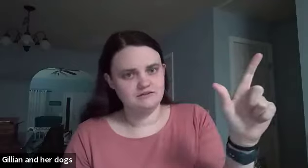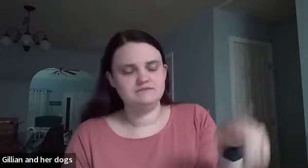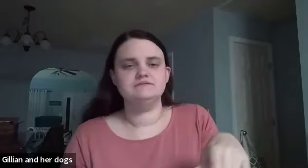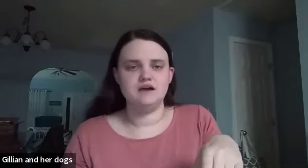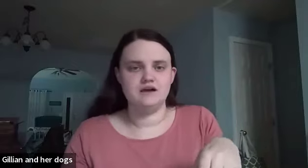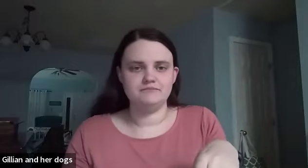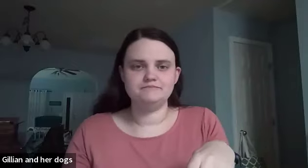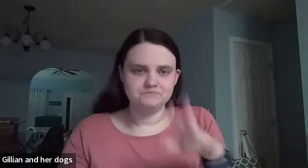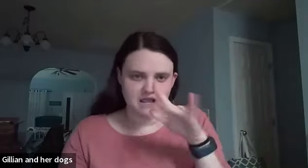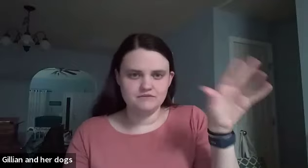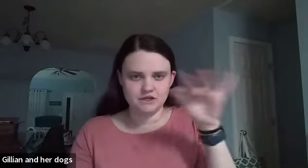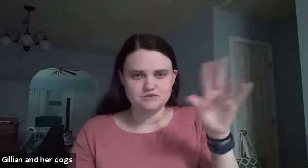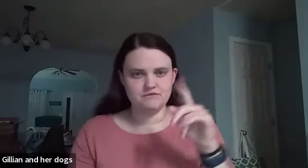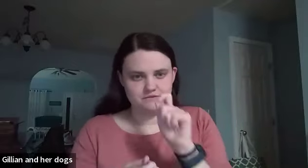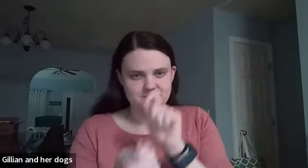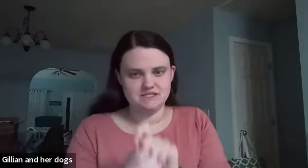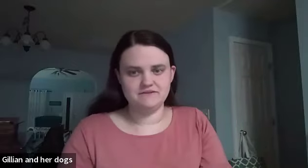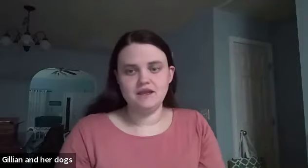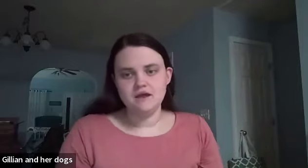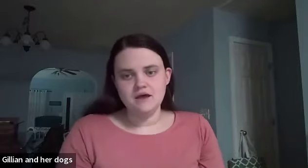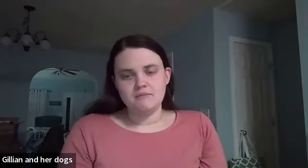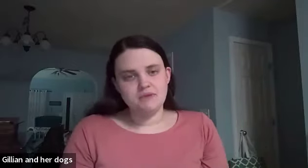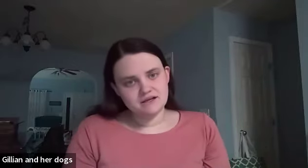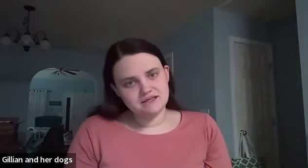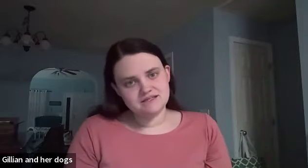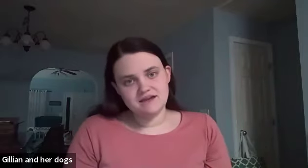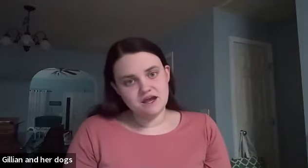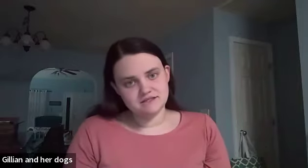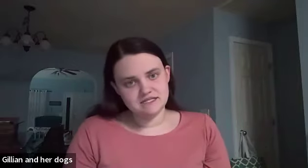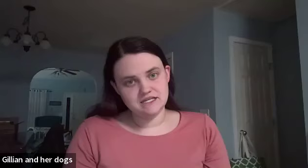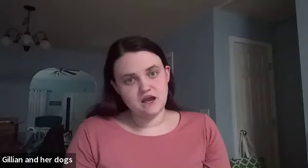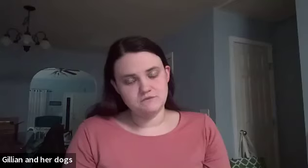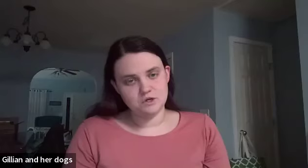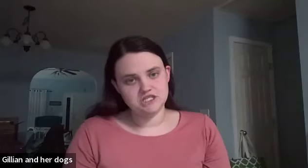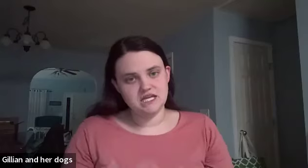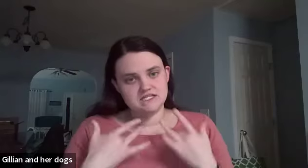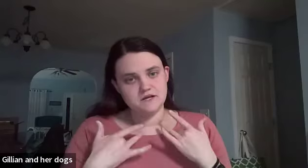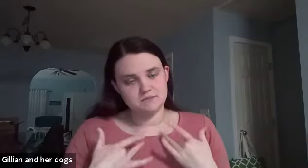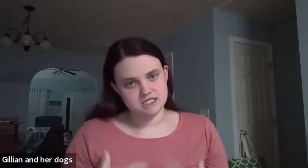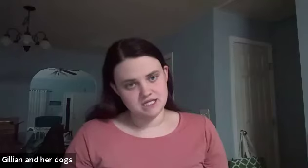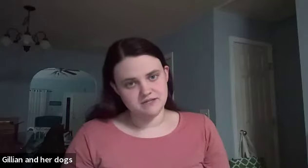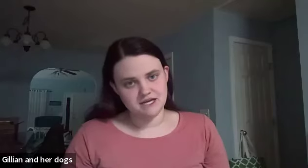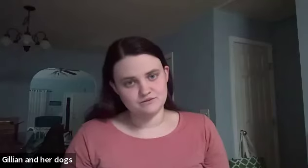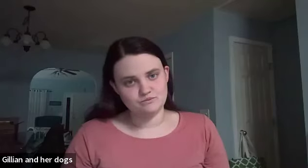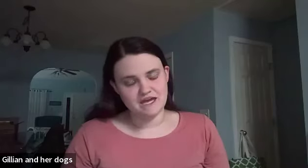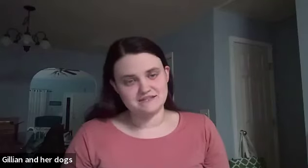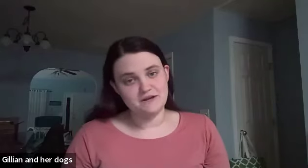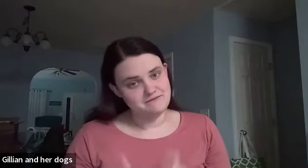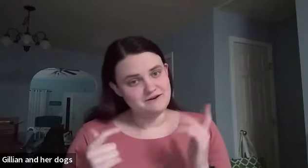Shell. I would fingerspell for very specific. Bucky's, I have not seen, unfortunately. It is very depressing because that is a very, very